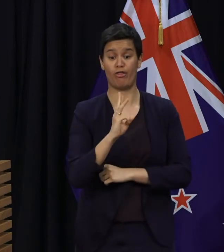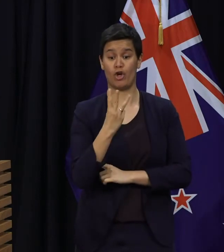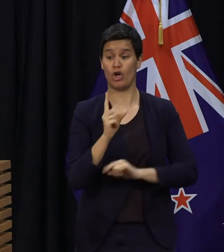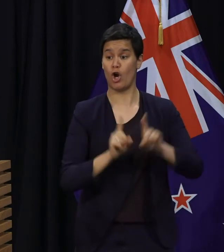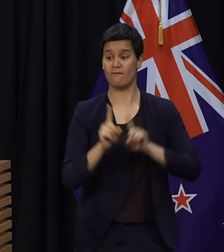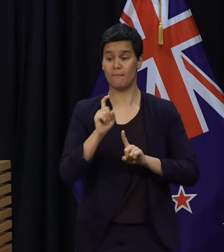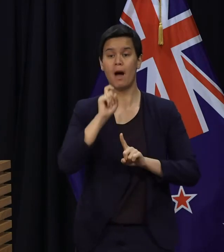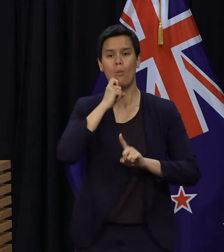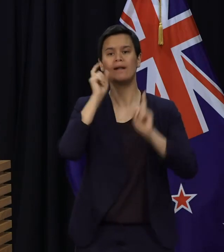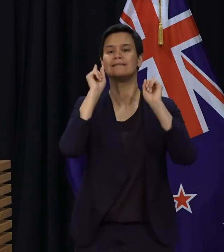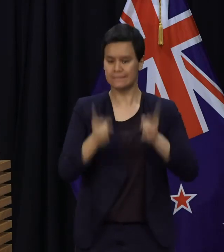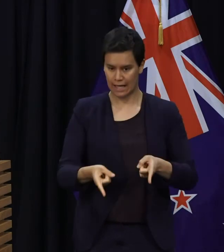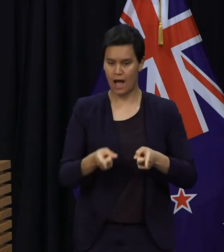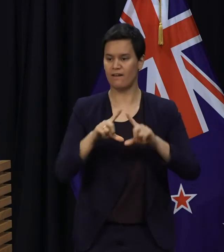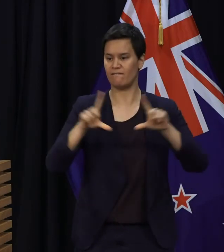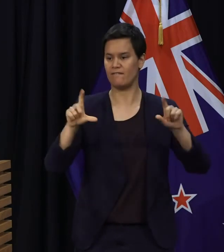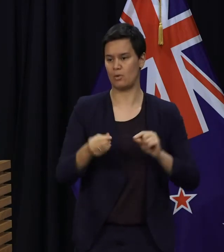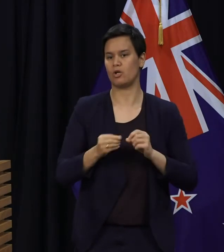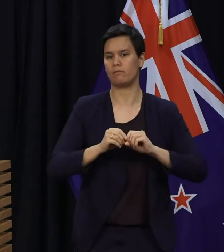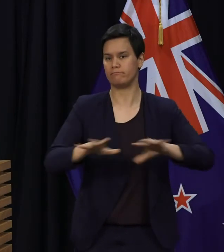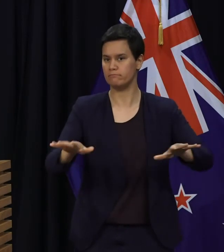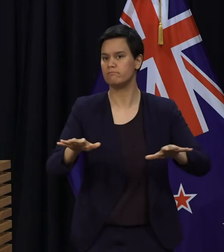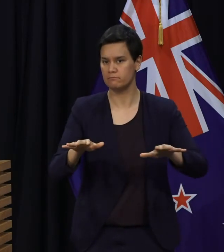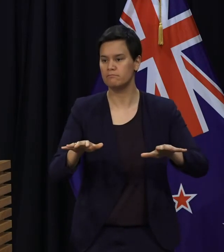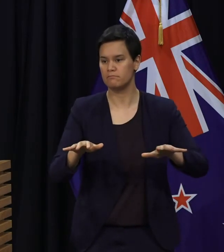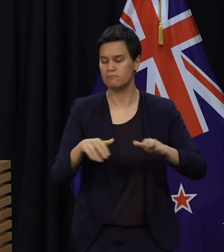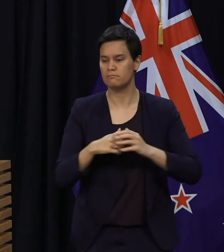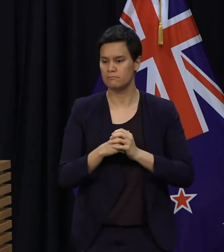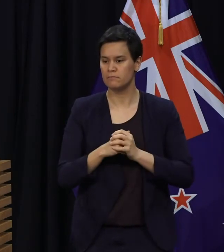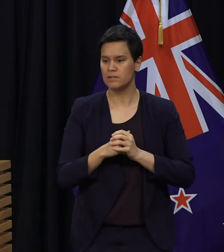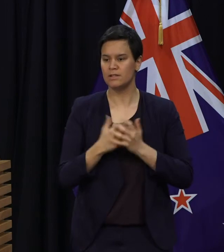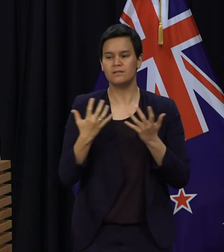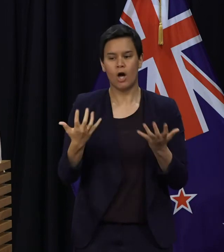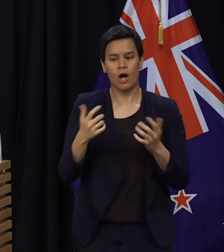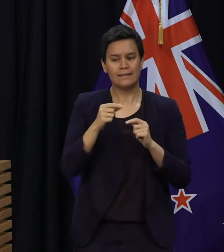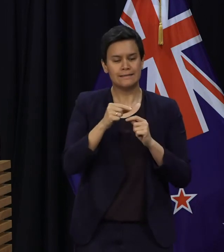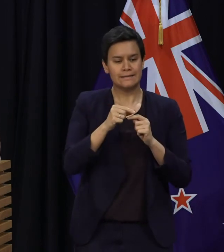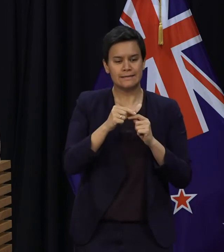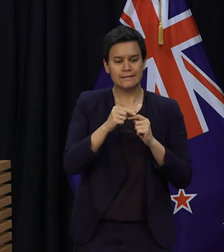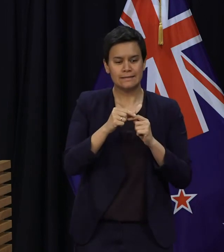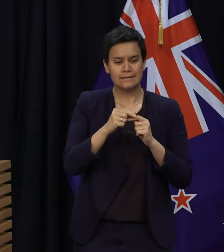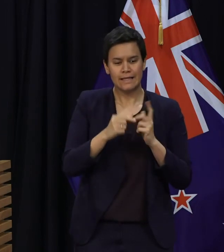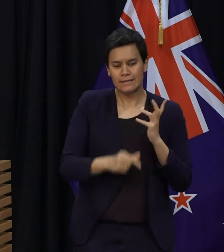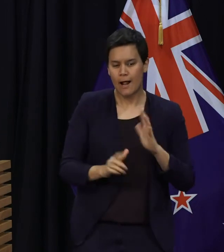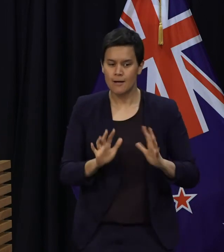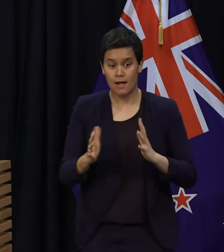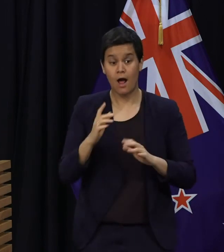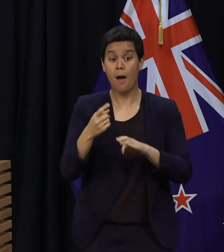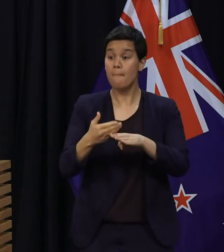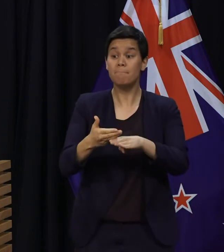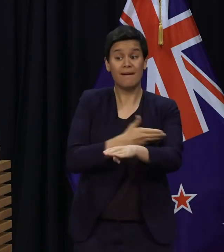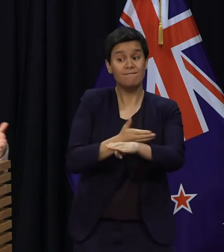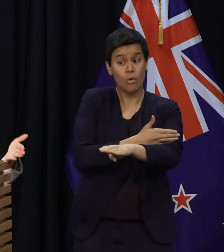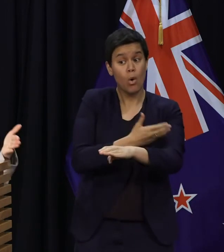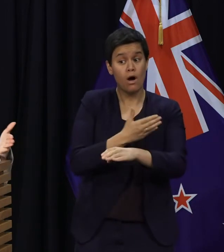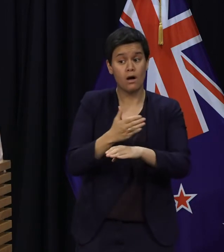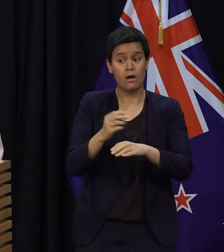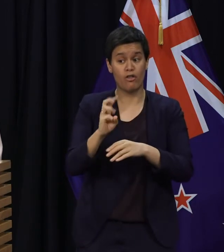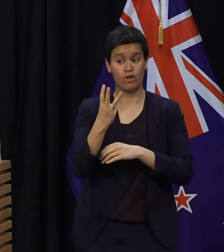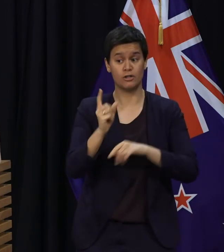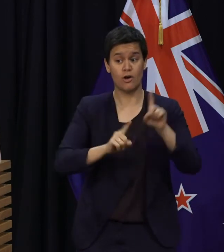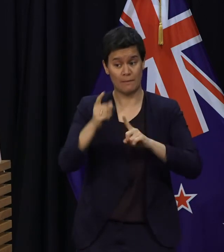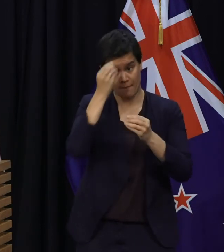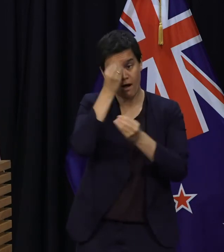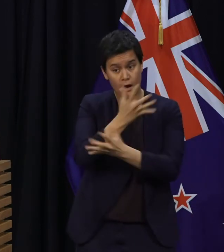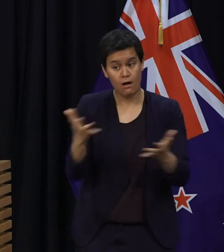but that we were also running it prior to that date as well. So without getting into some of the detail around how it was operationalised for someone who had